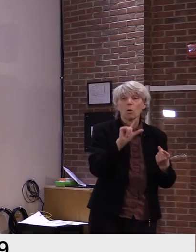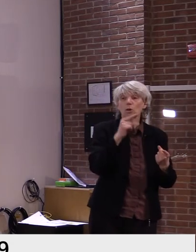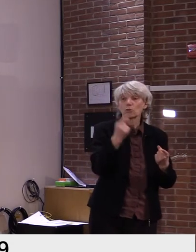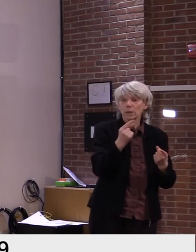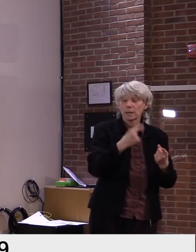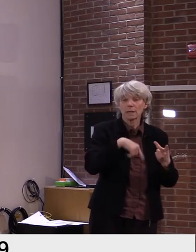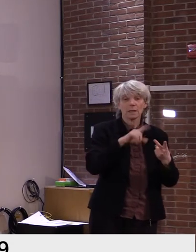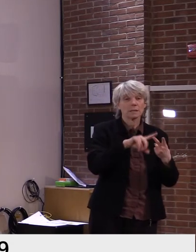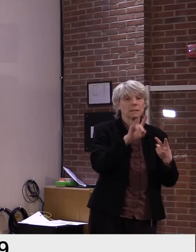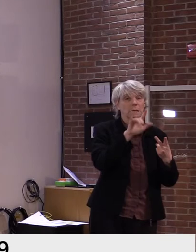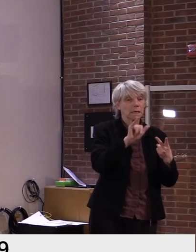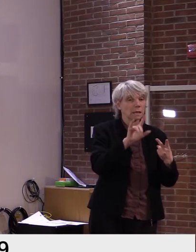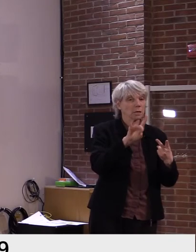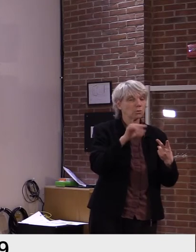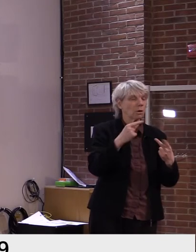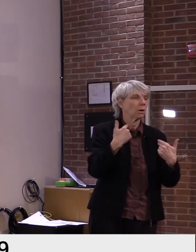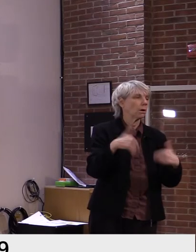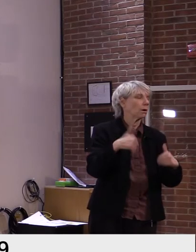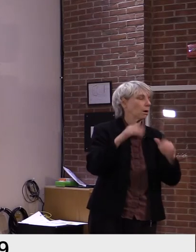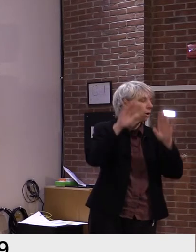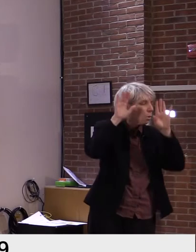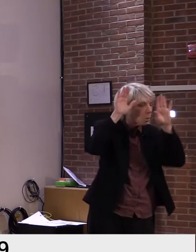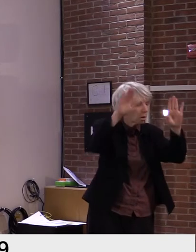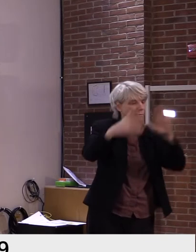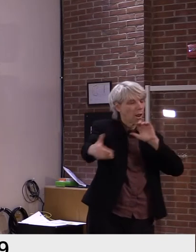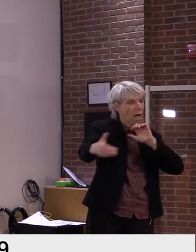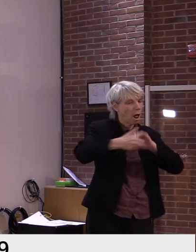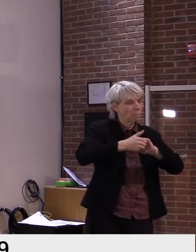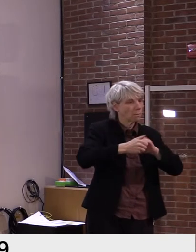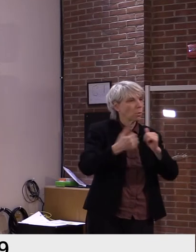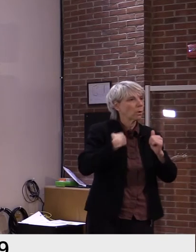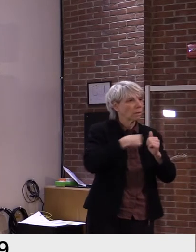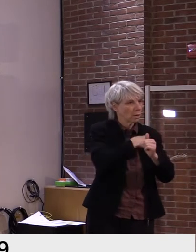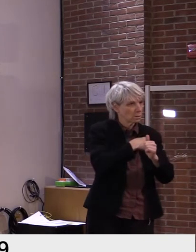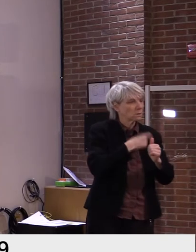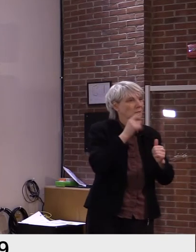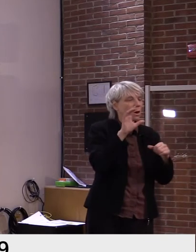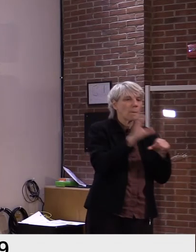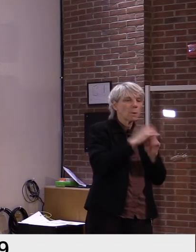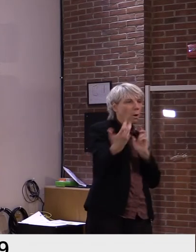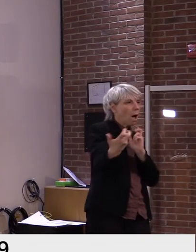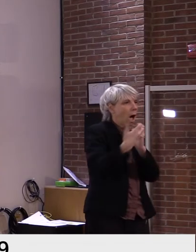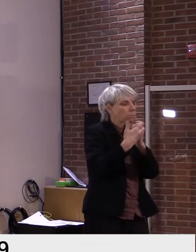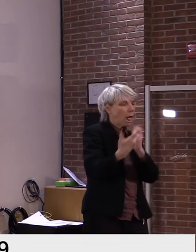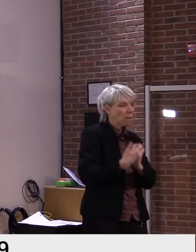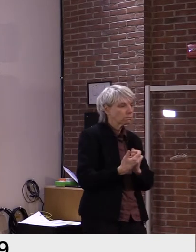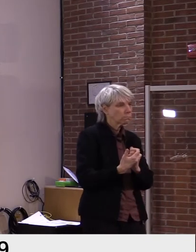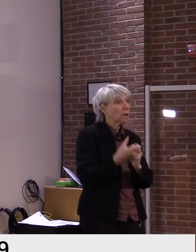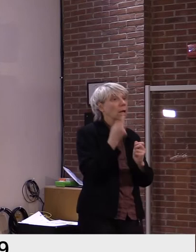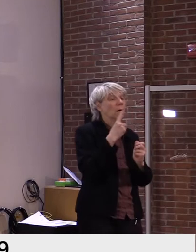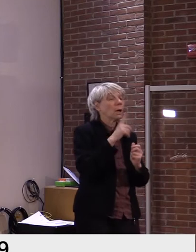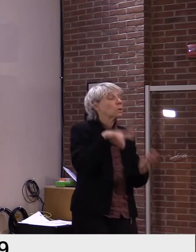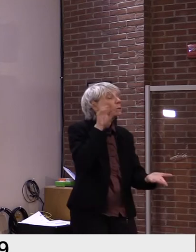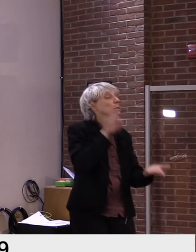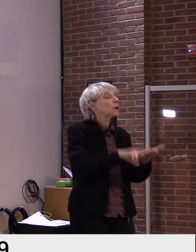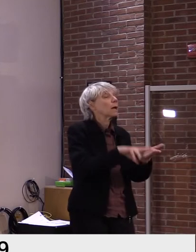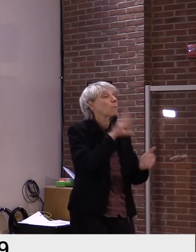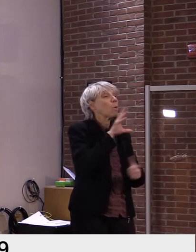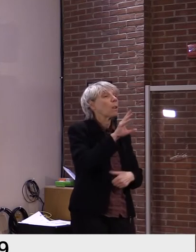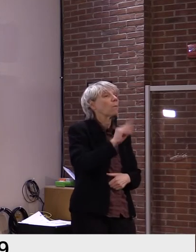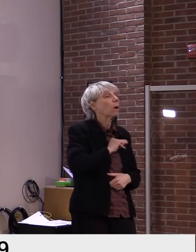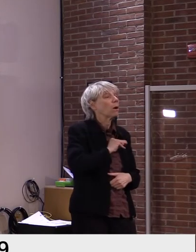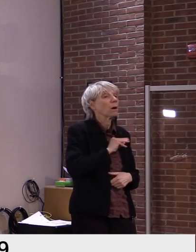in terms of integrating their systems into ours. Walmart in particular, you don't go to Walmart, you go to our system in order